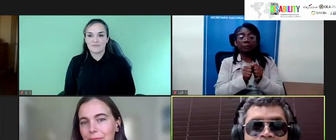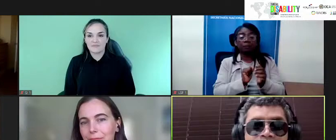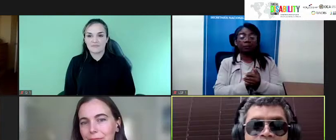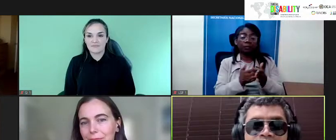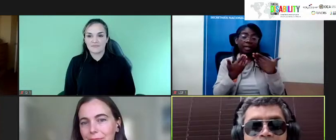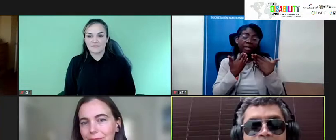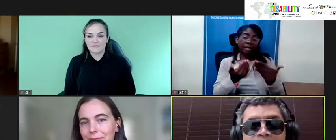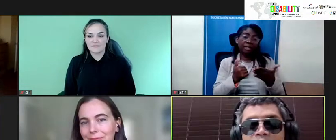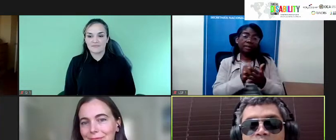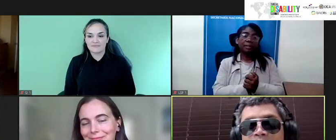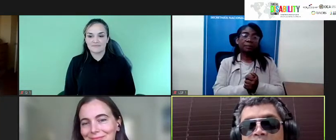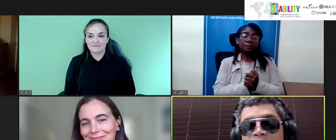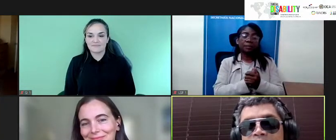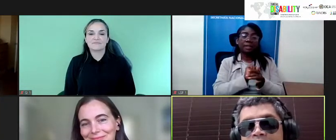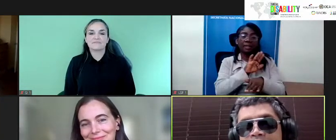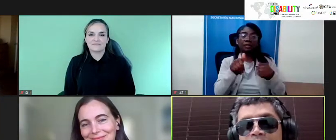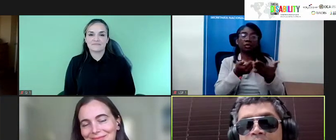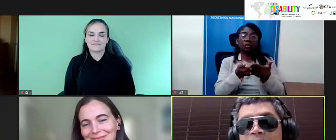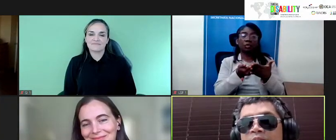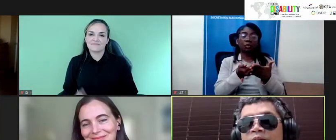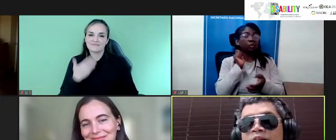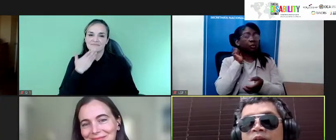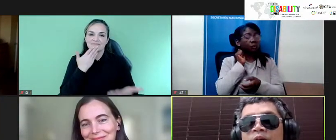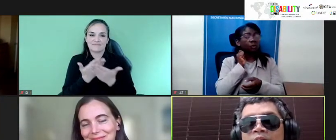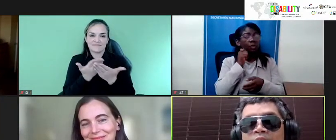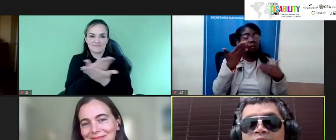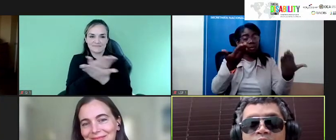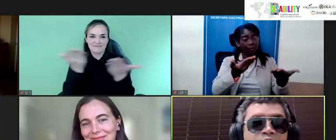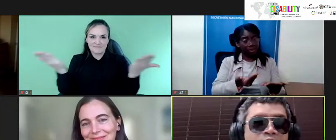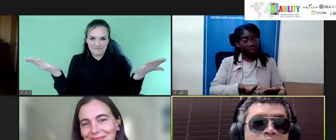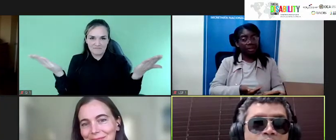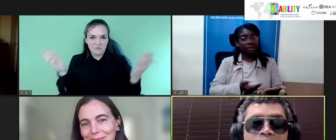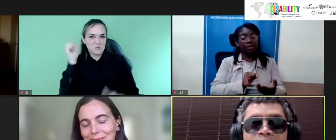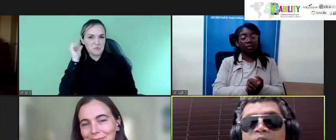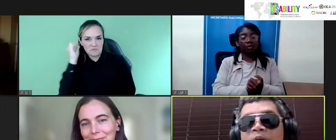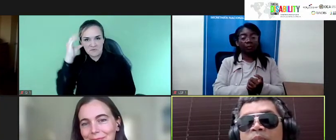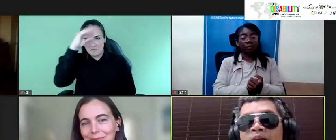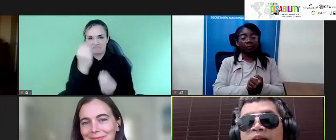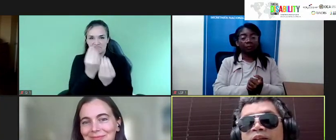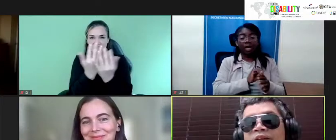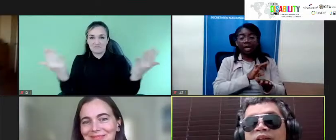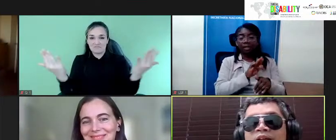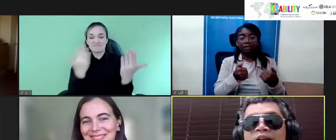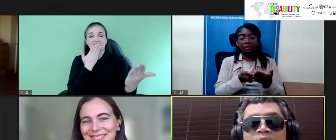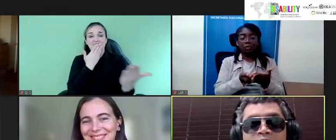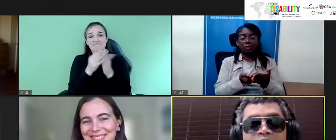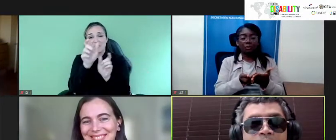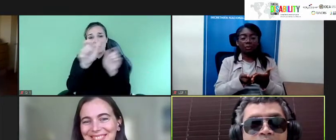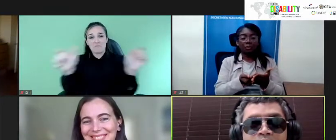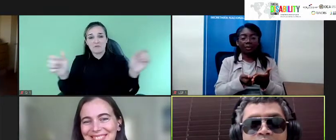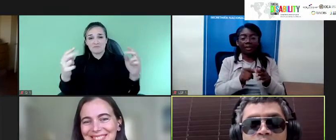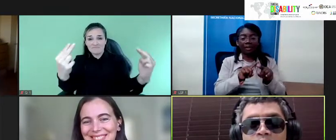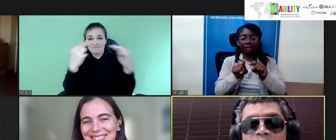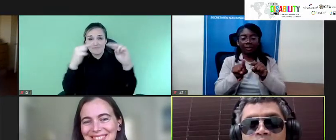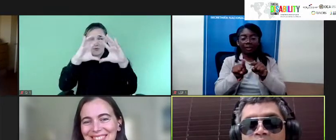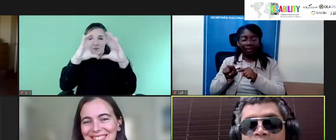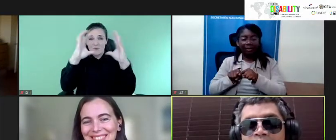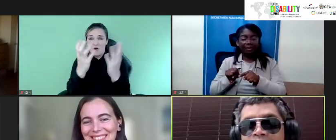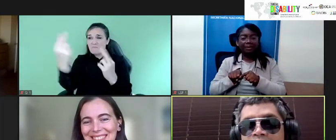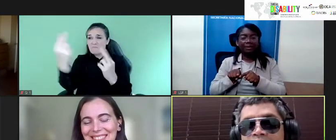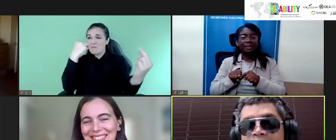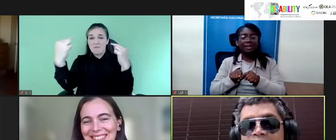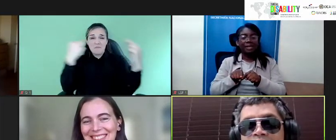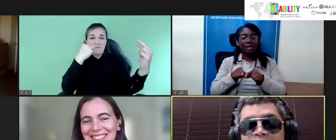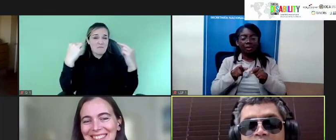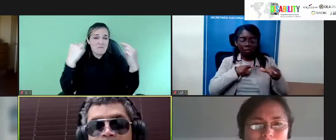disabilities thank you very much thank you all welcome all of these people online from